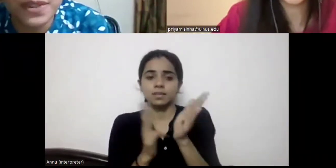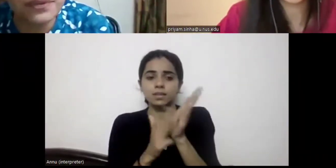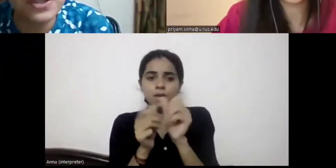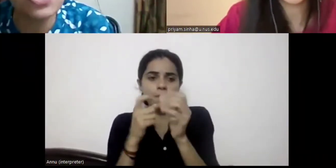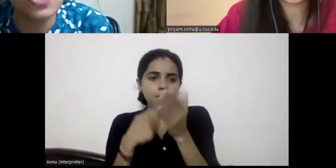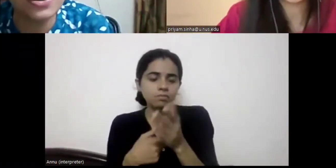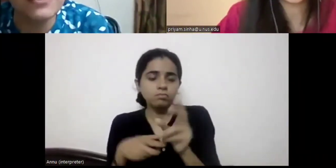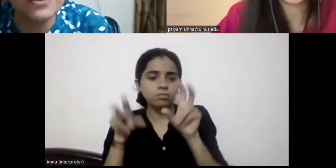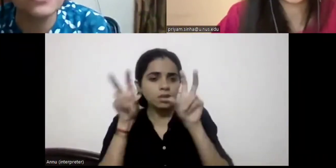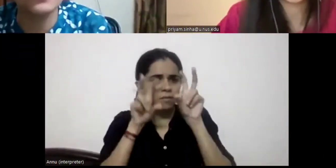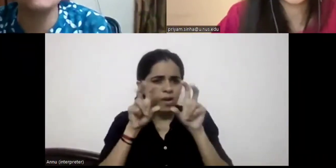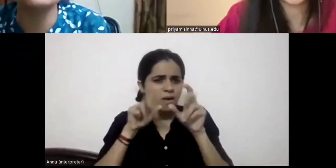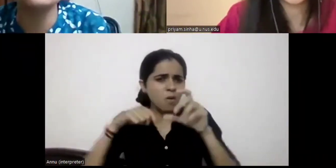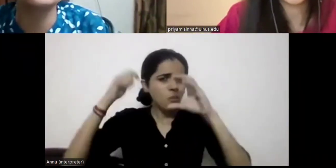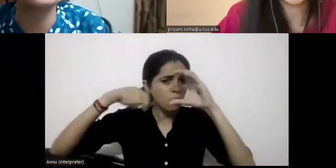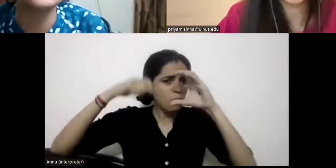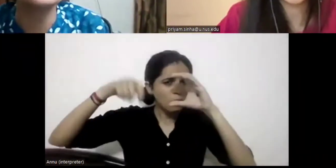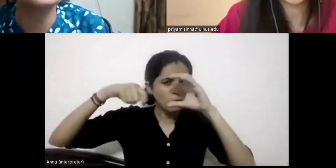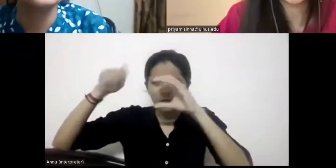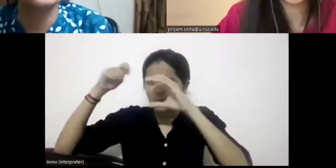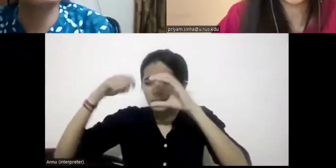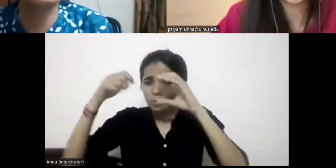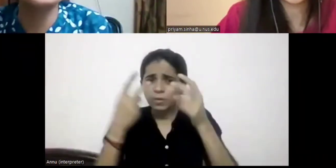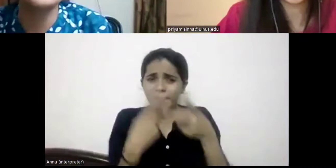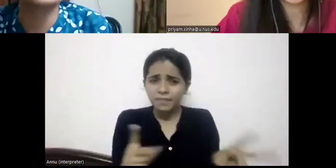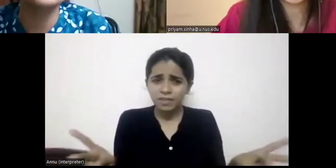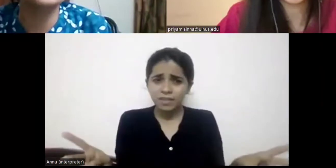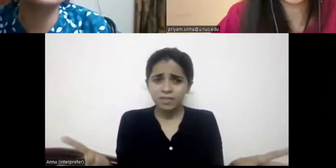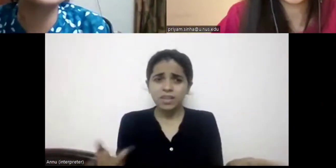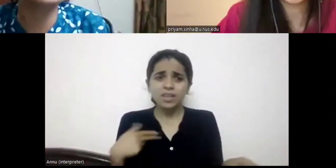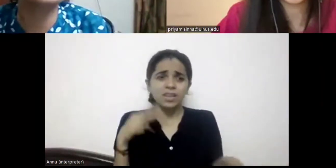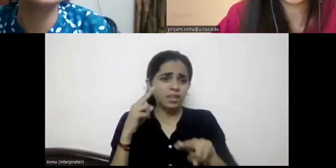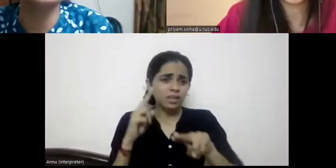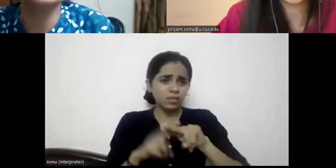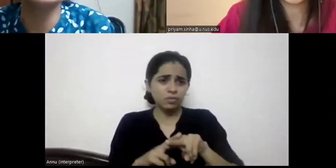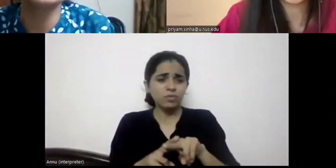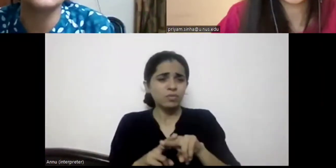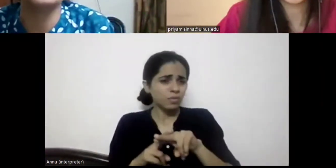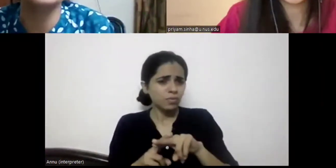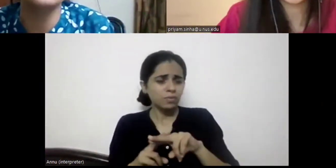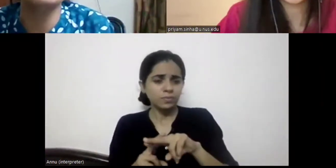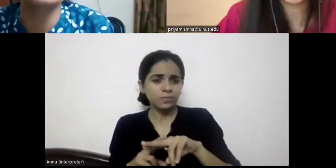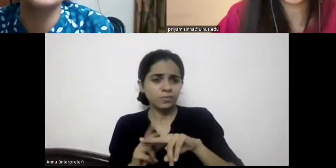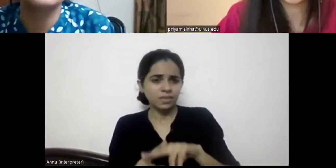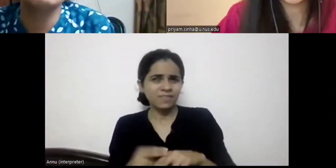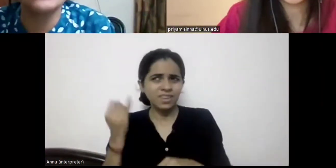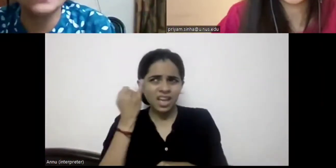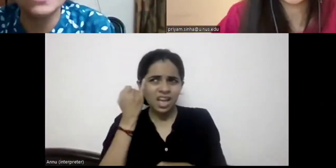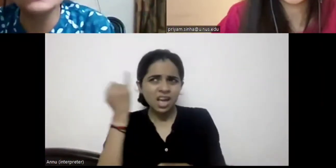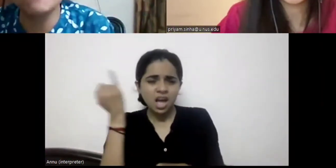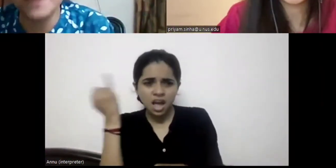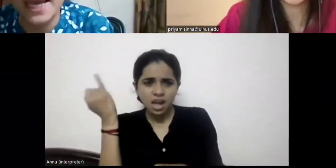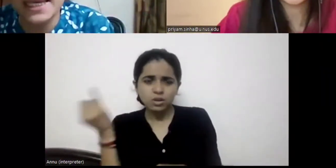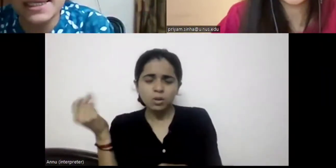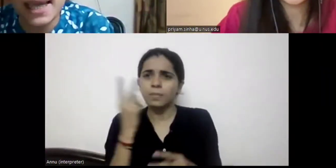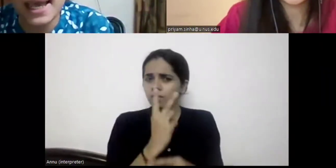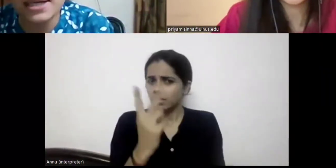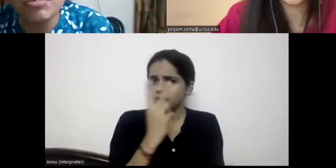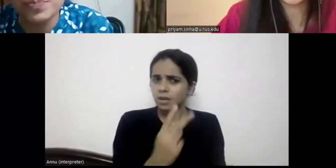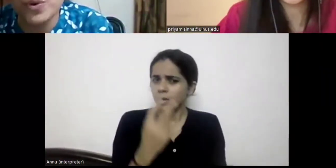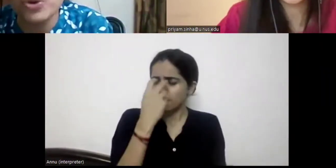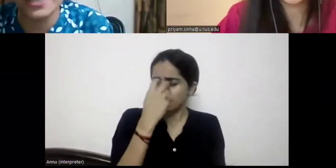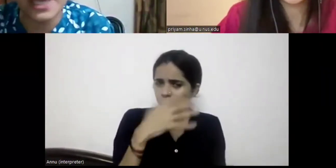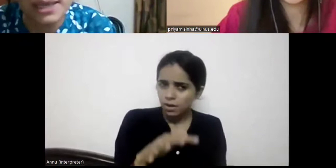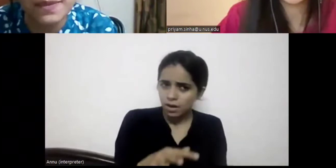is observed in a lot of films. What I'm trying to say is, if you are actually looking through this idea of whether he is blind